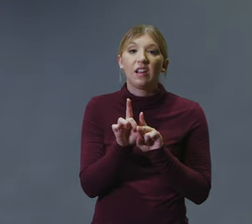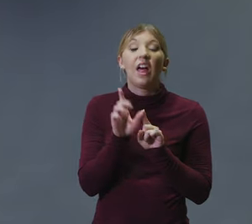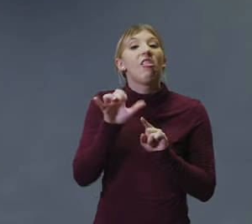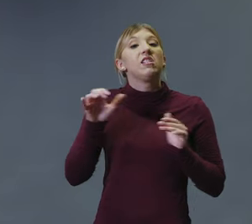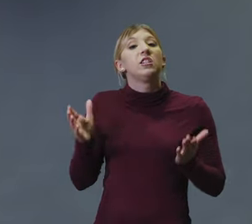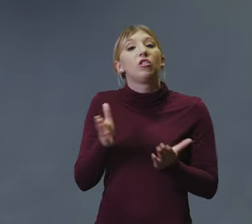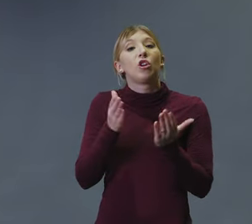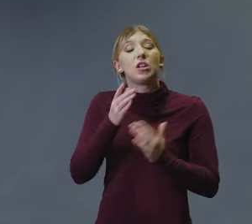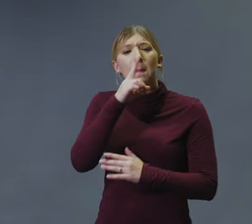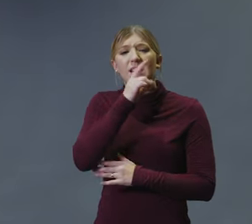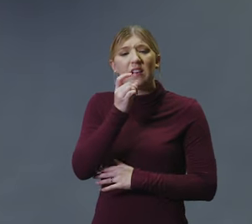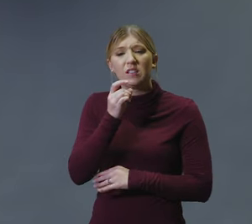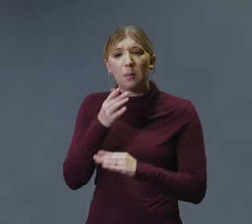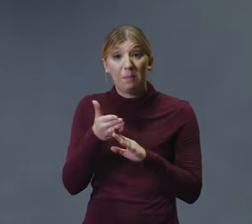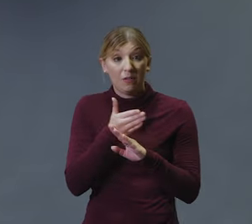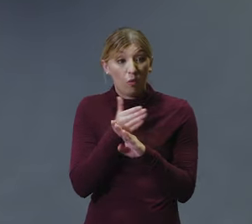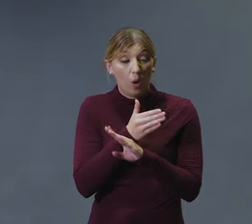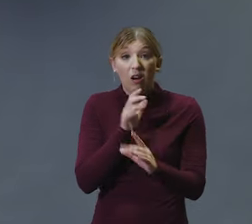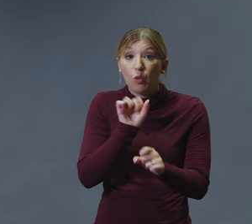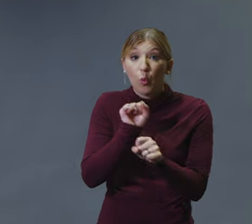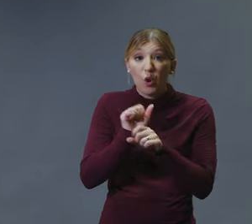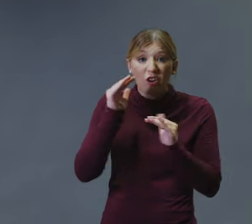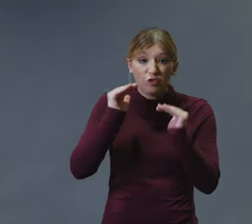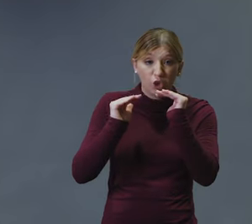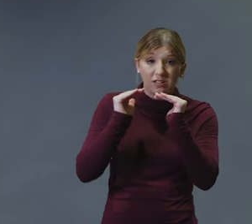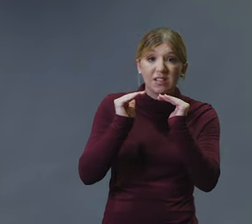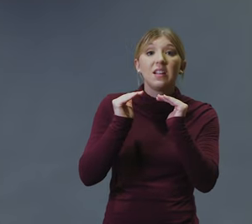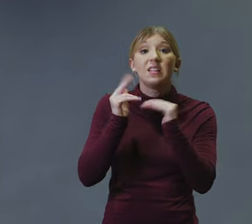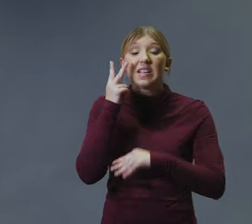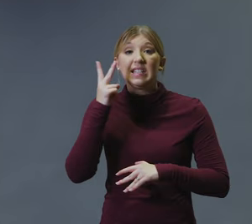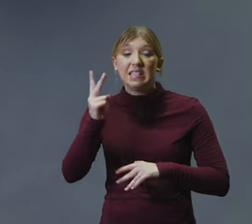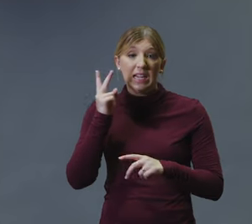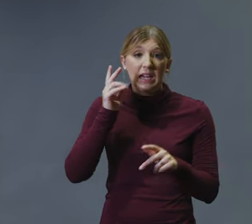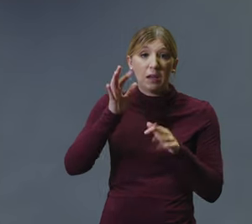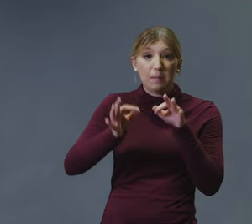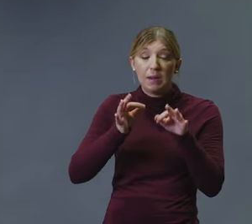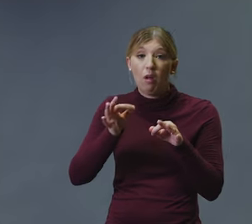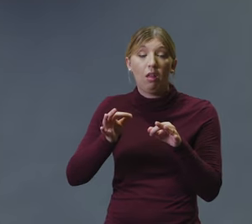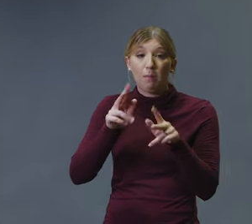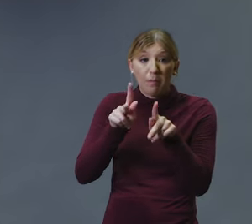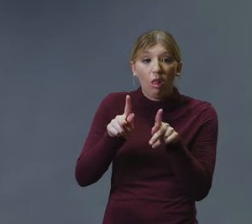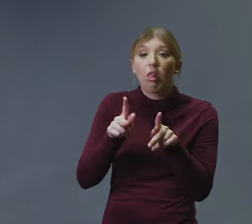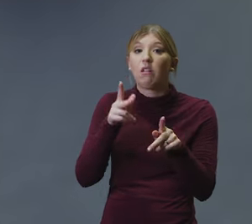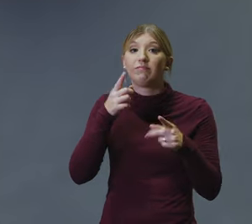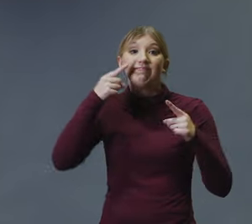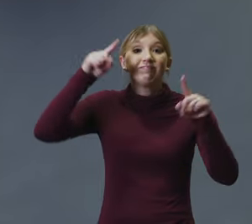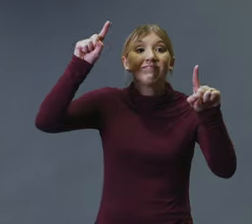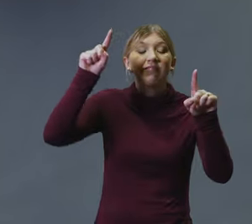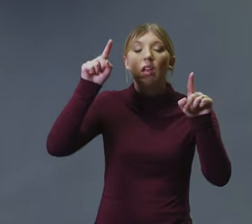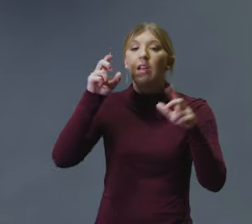because, as I said earlier, that this work of justice, this work of seeing people flourish, it's hard,